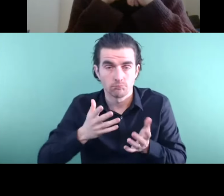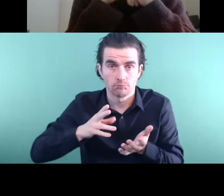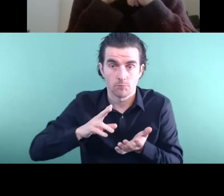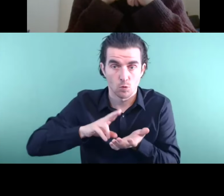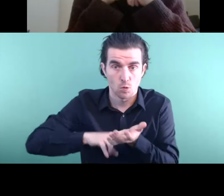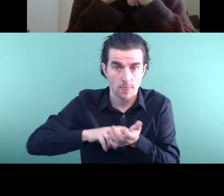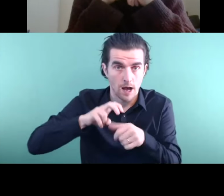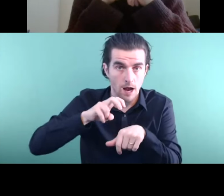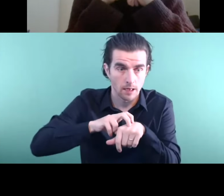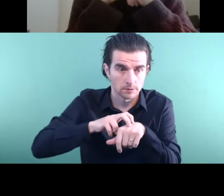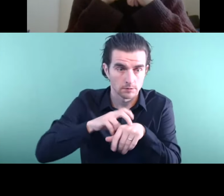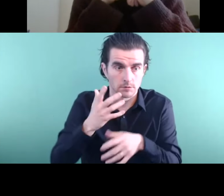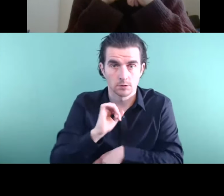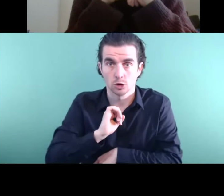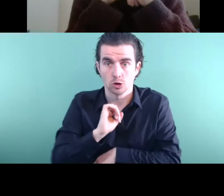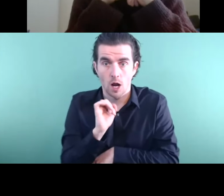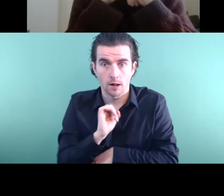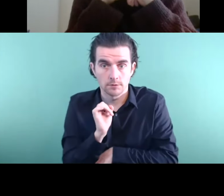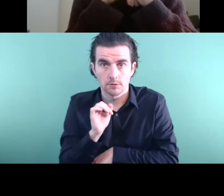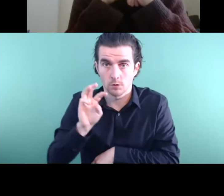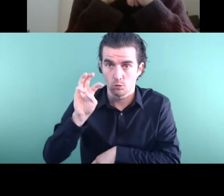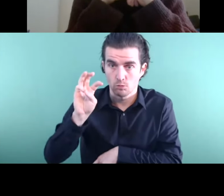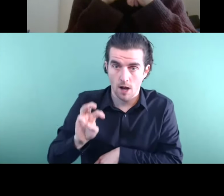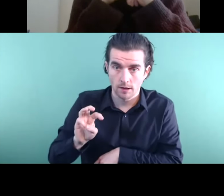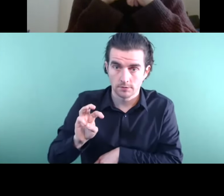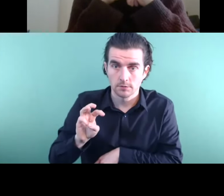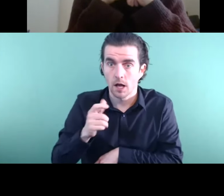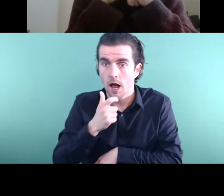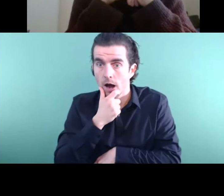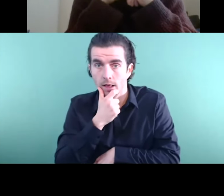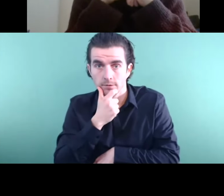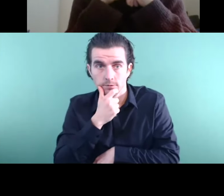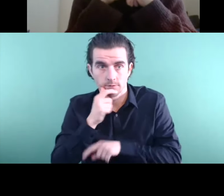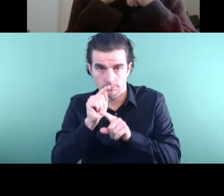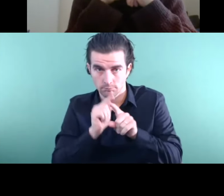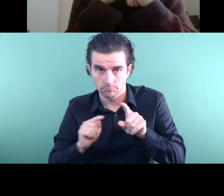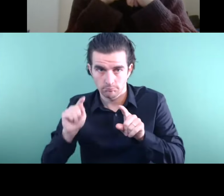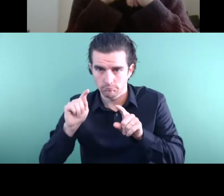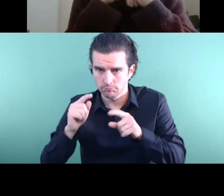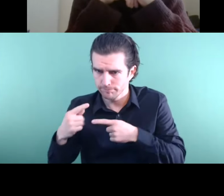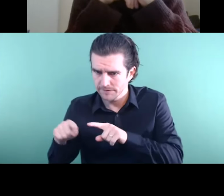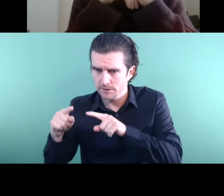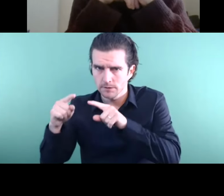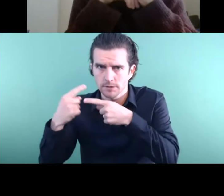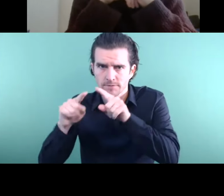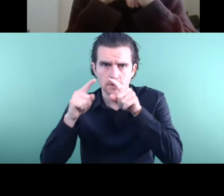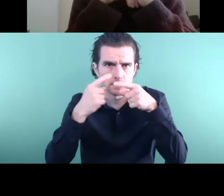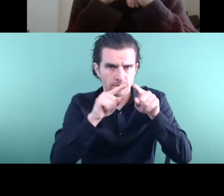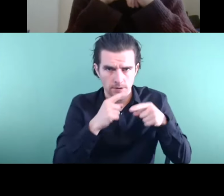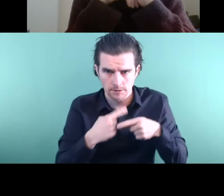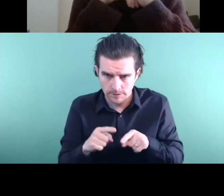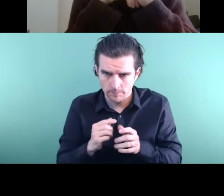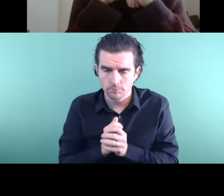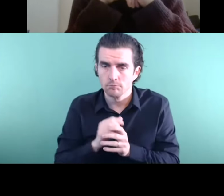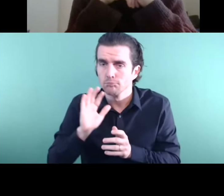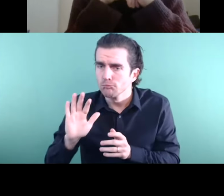moves. So on top of that, we need to understand that most governments today,